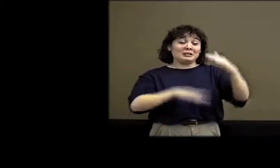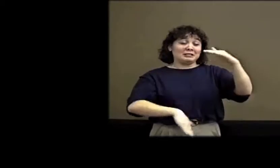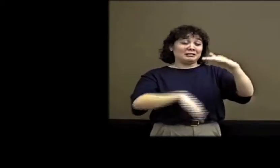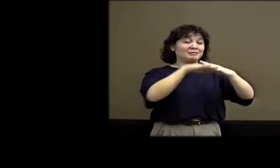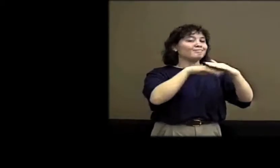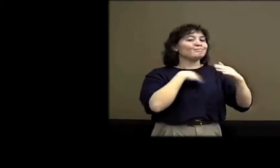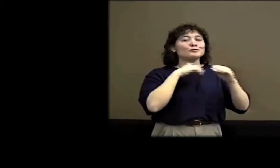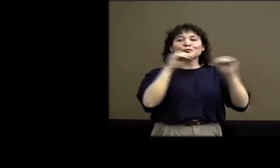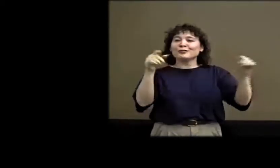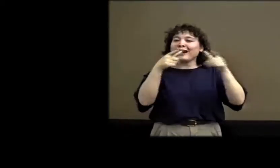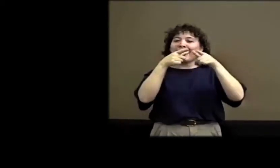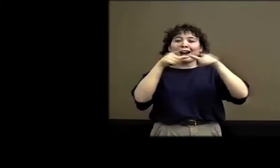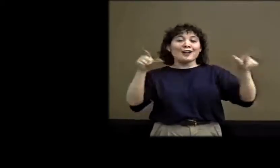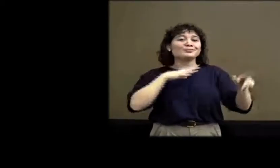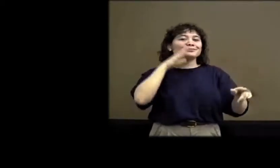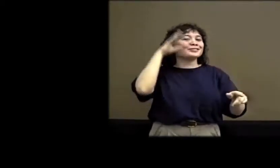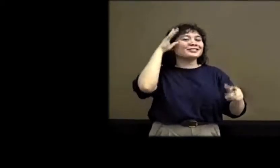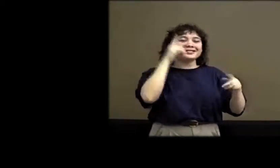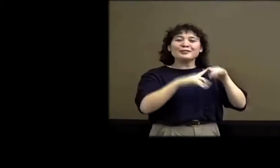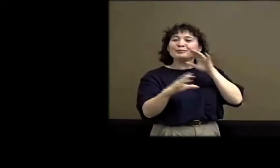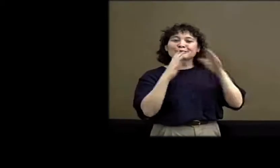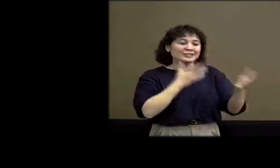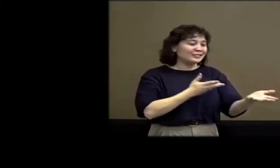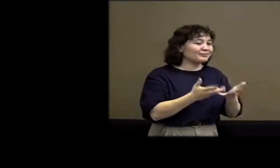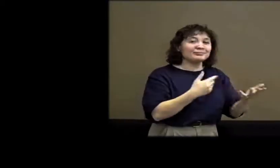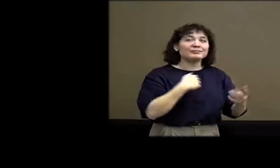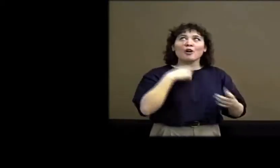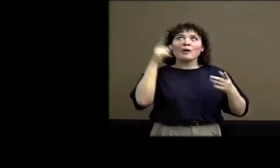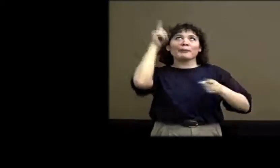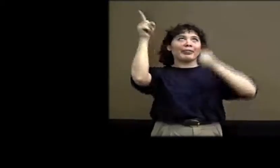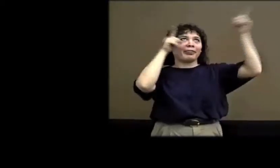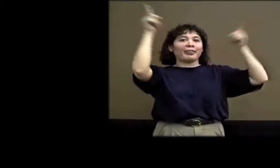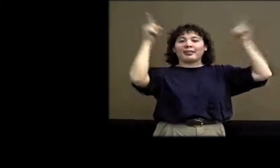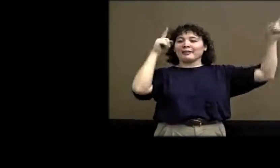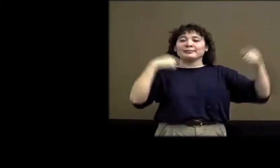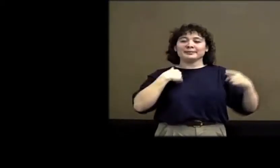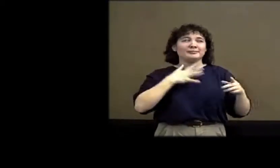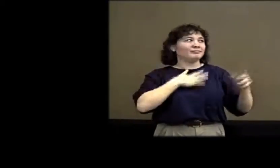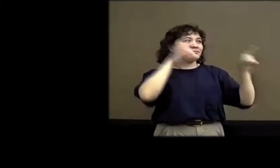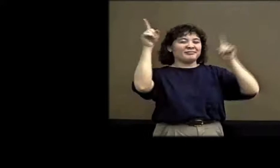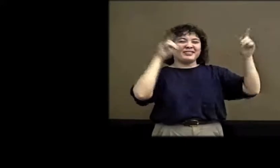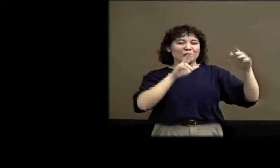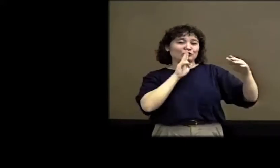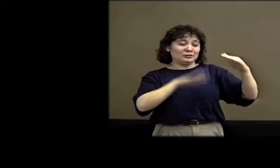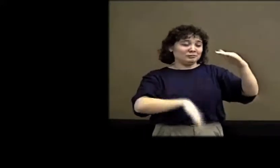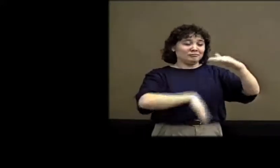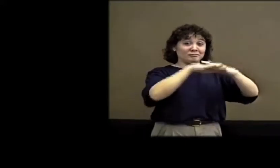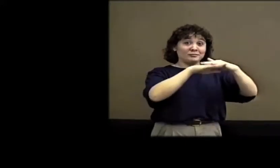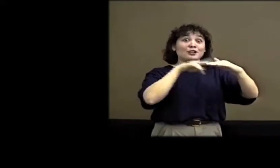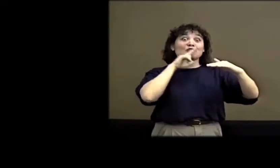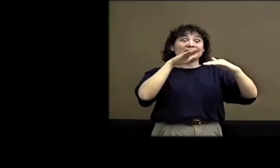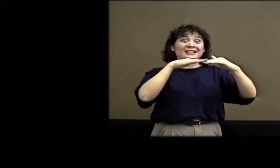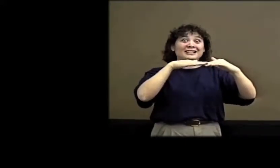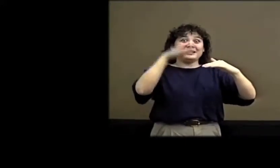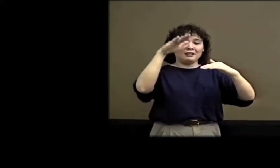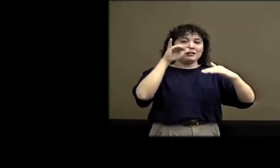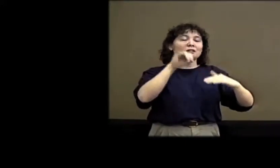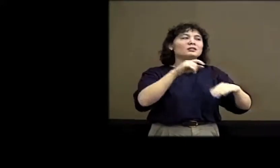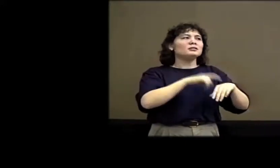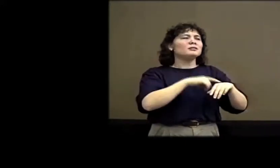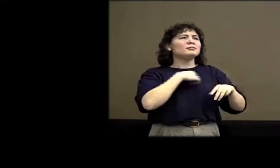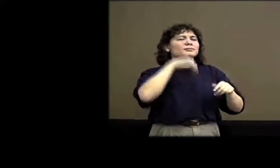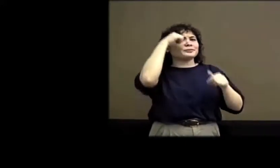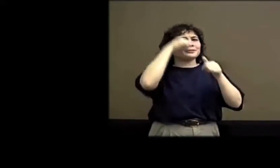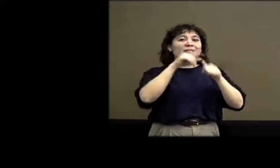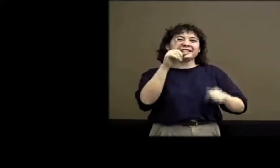Up until I was 3, I didn't have a language. My parents tried to communicate with me by using gestures, but they didn't understand. After the